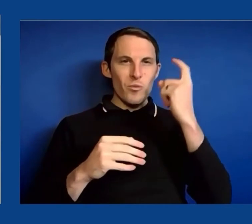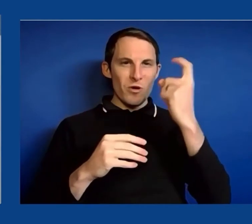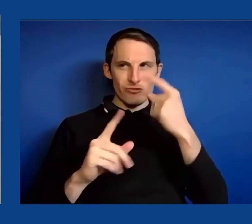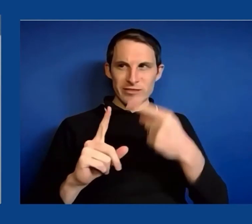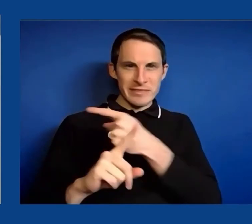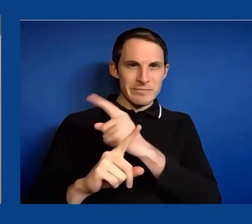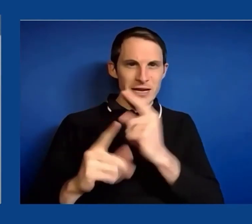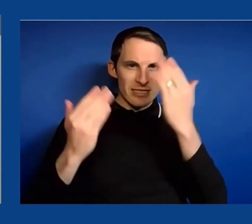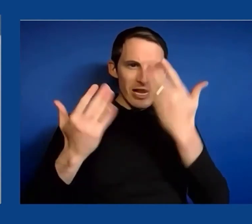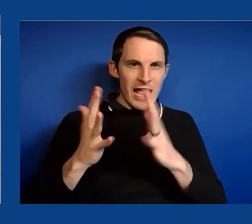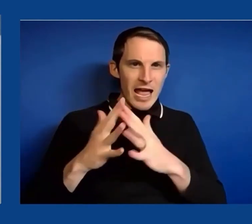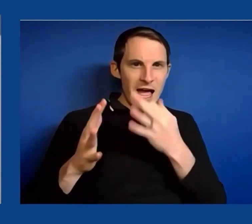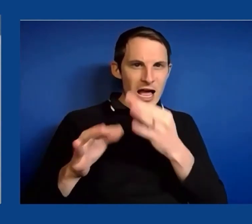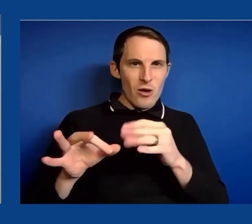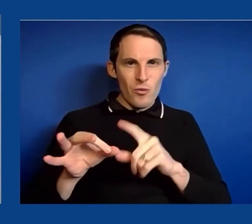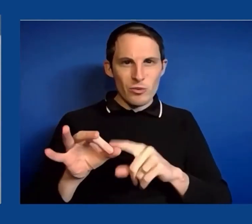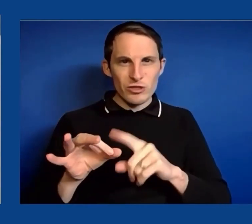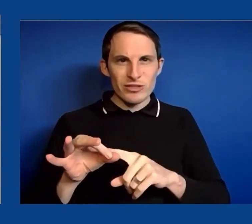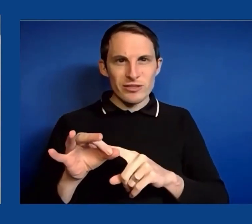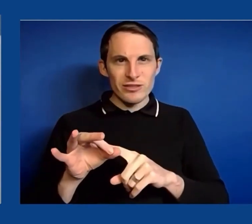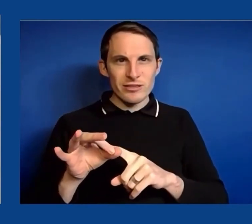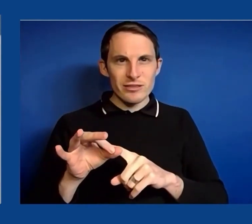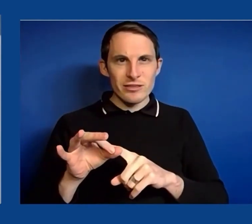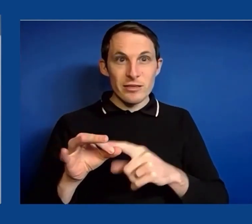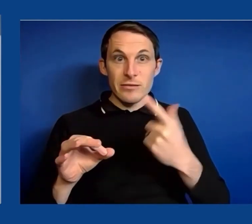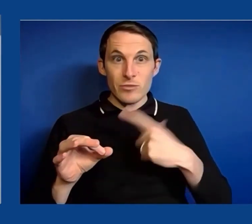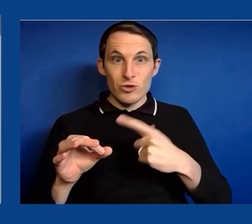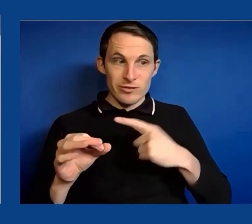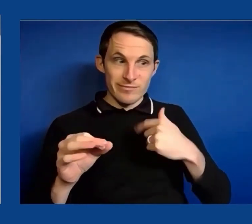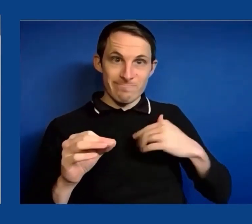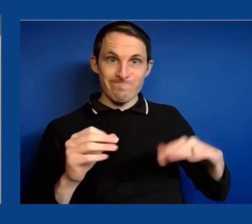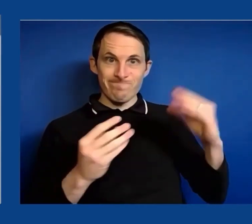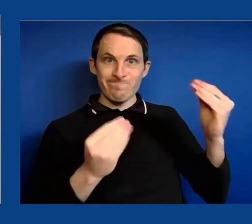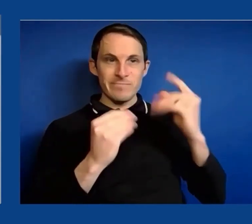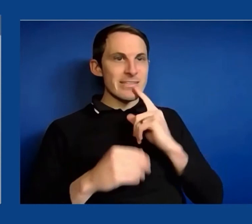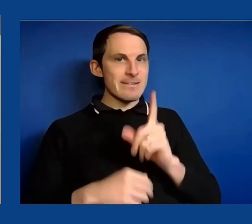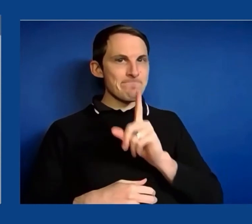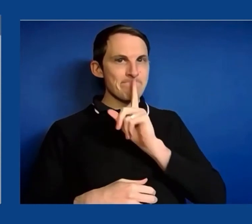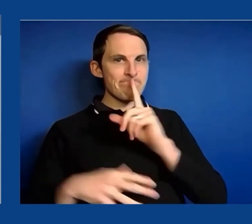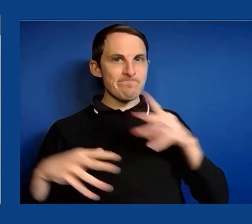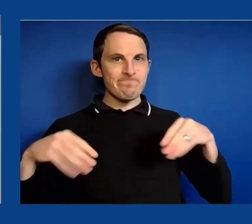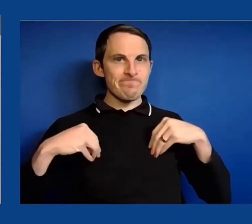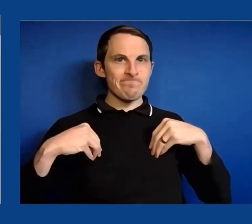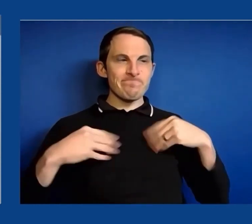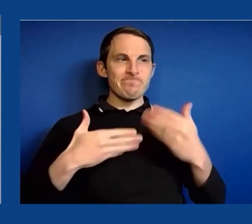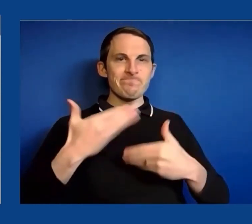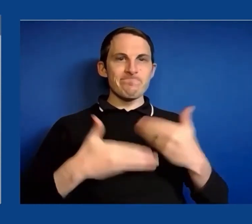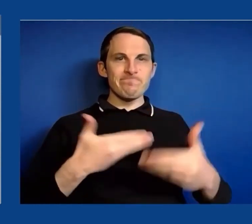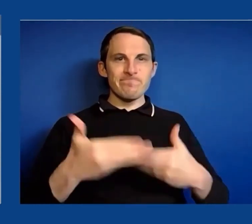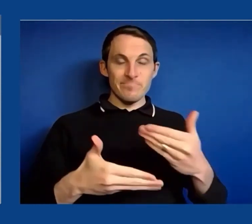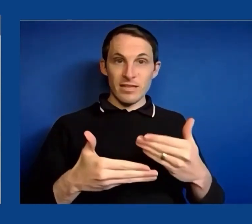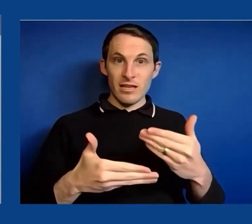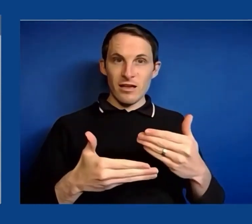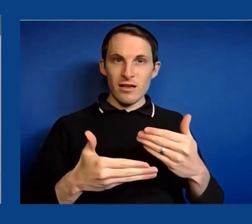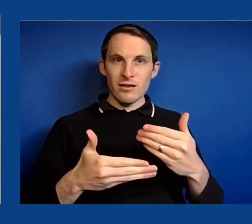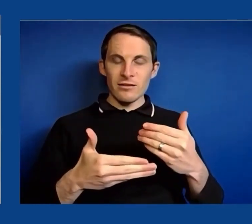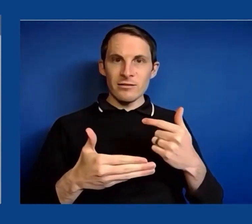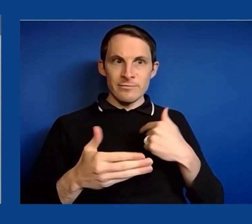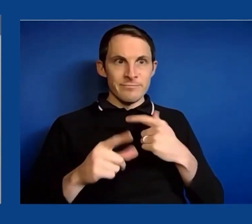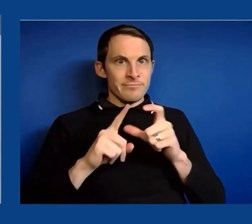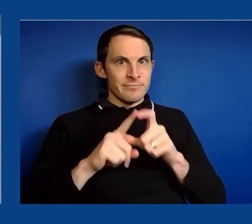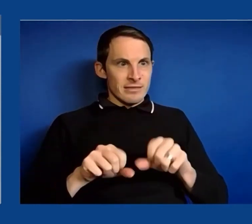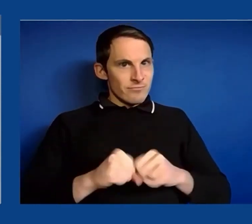that was because I've been conditioned not to ask questions. You just observe, see how the